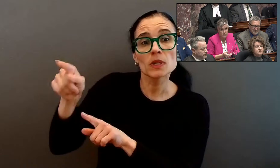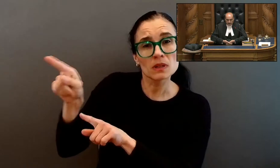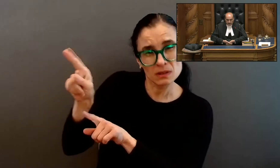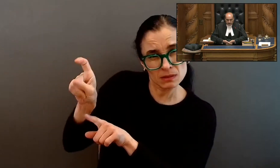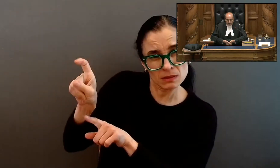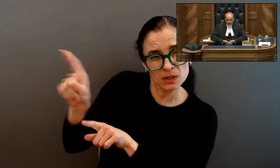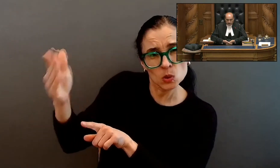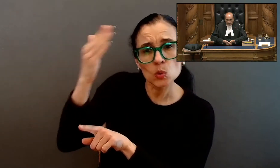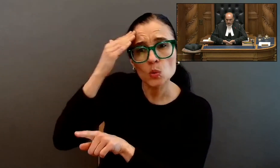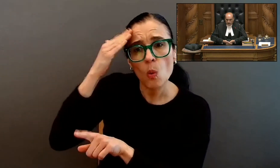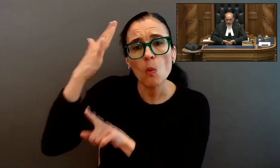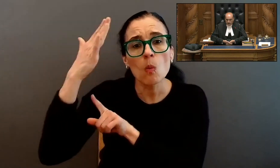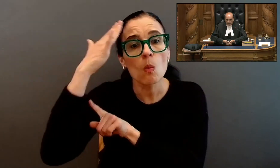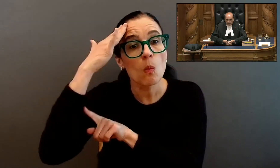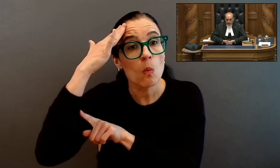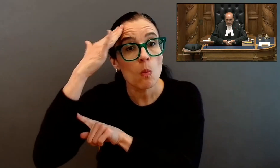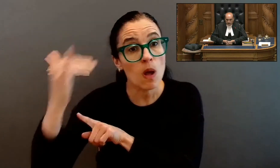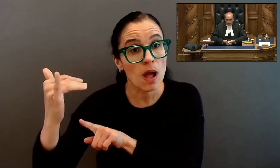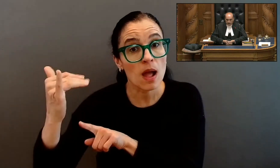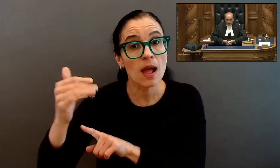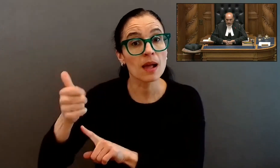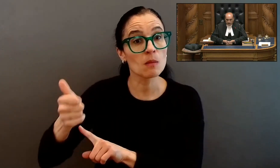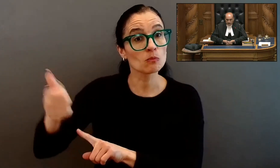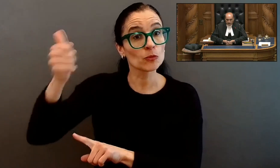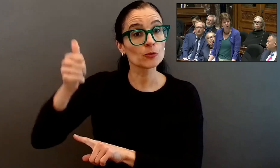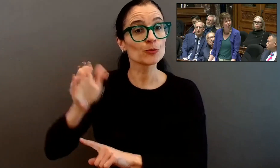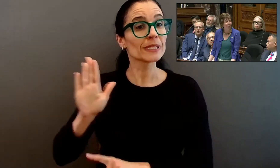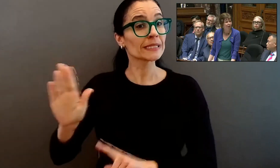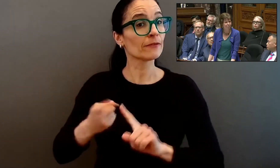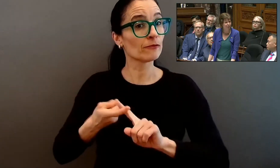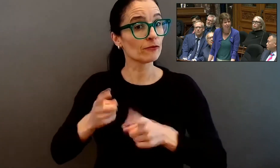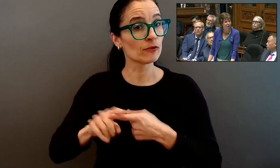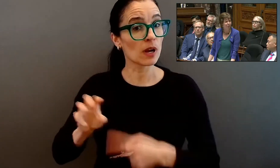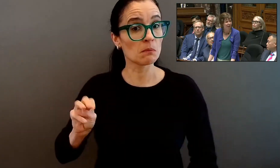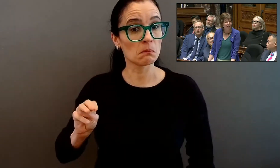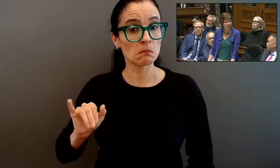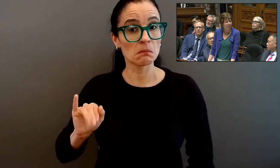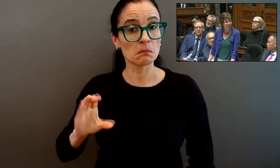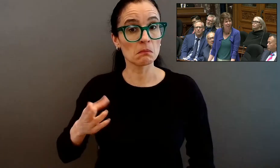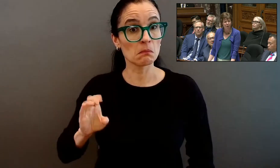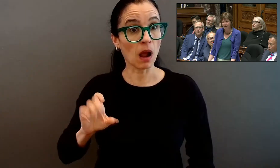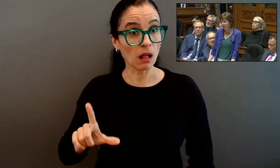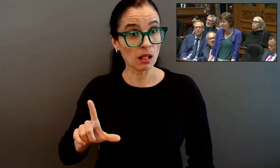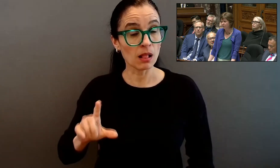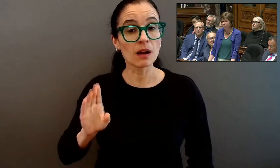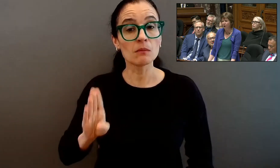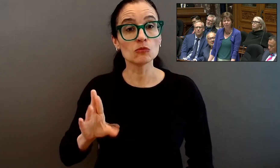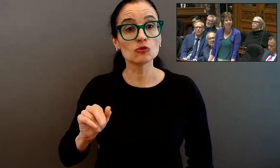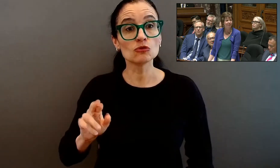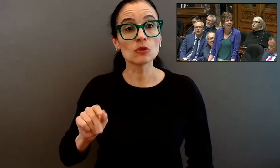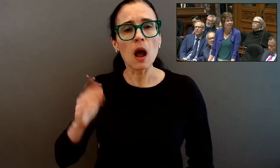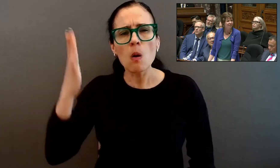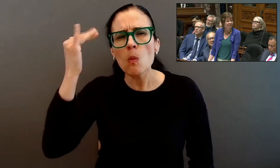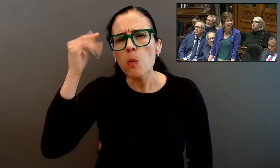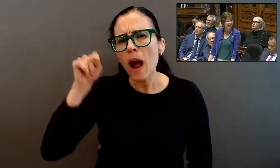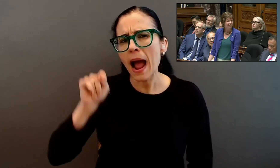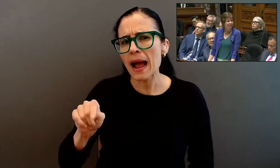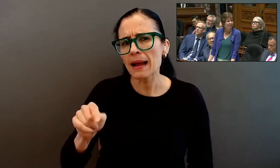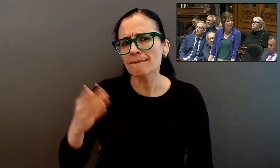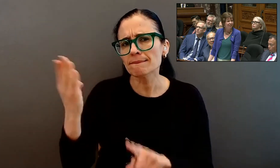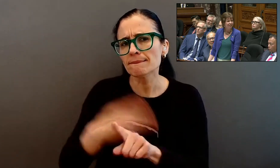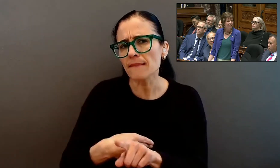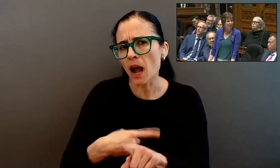Minister. Thank you. I think we've talked quite a lot about his credentials, and I think we've already said...